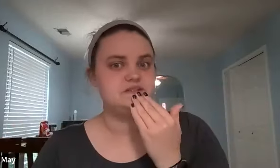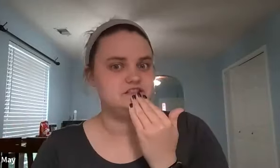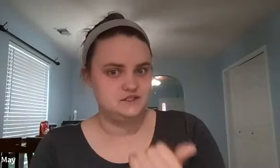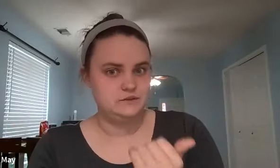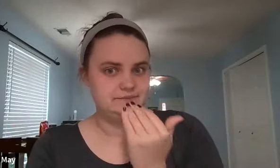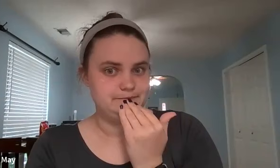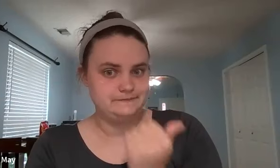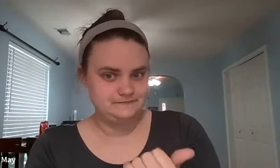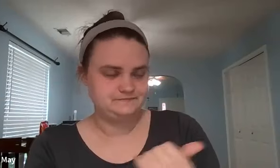is sweet.